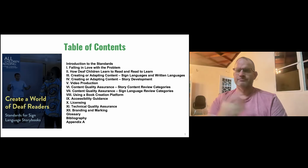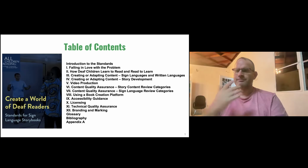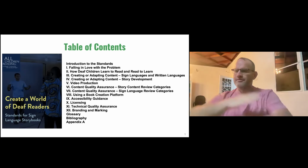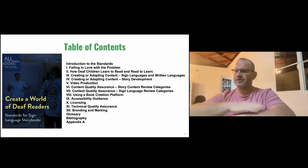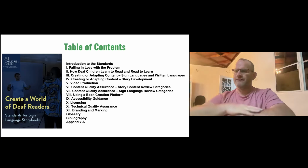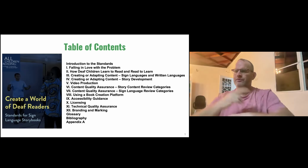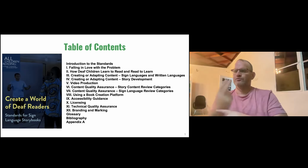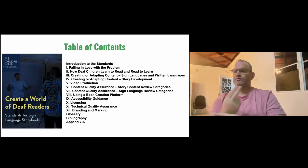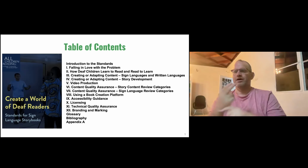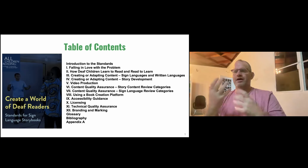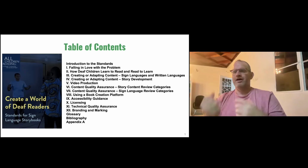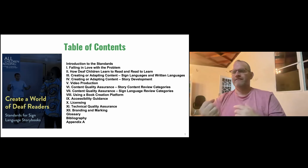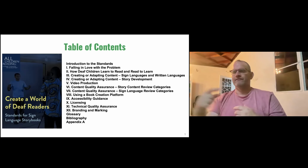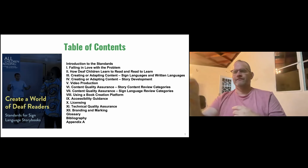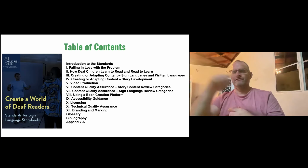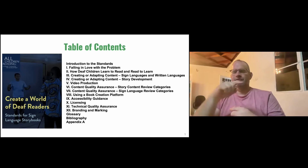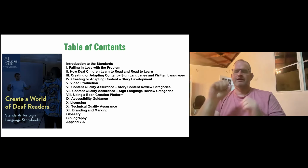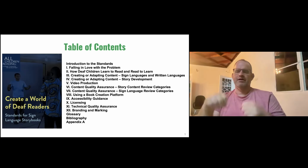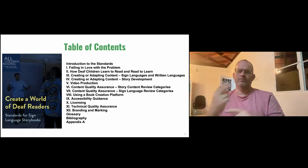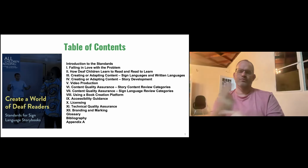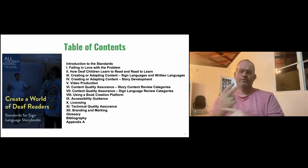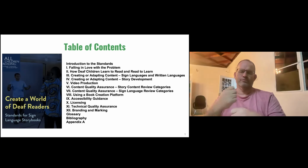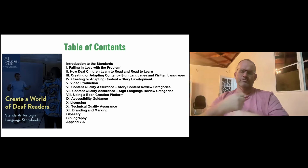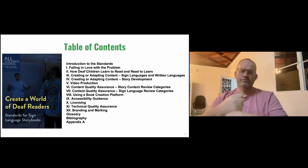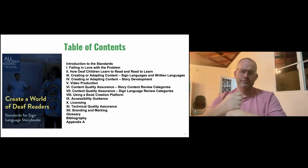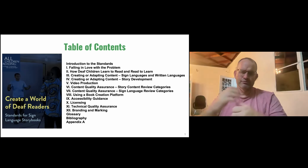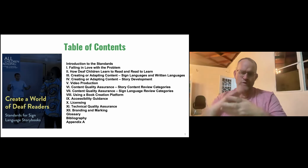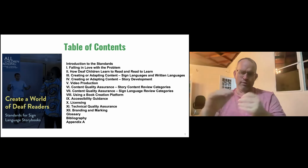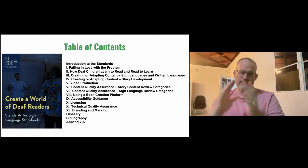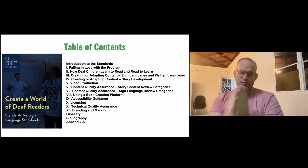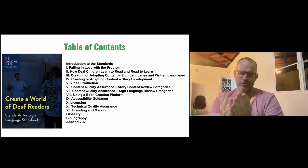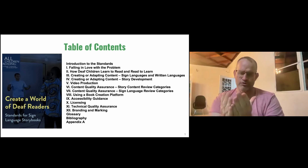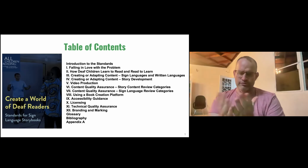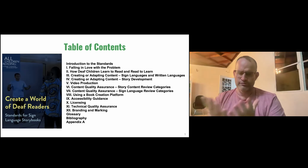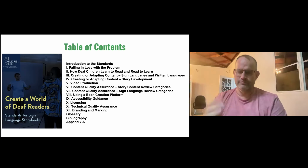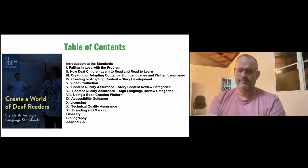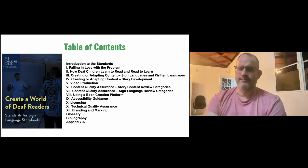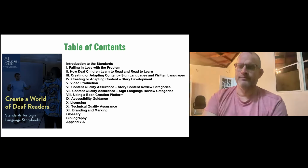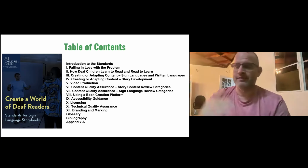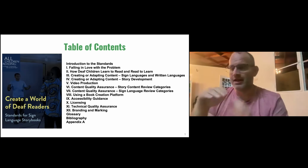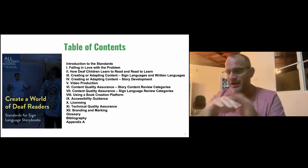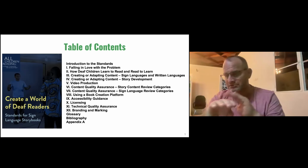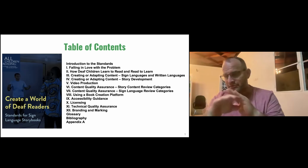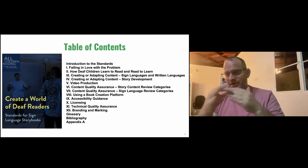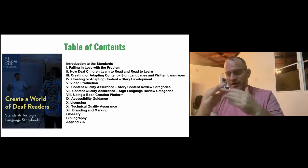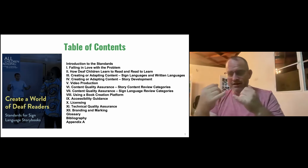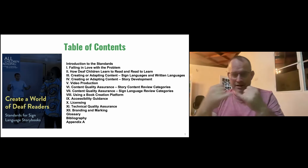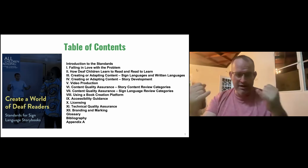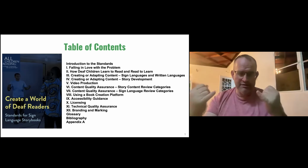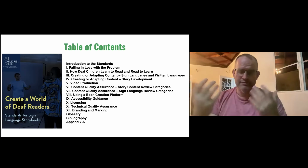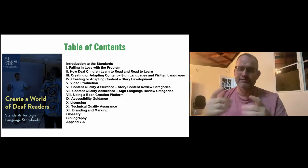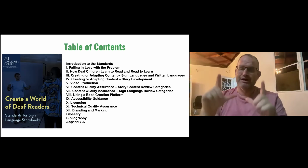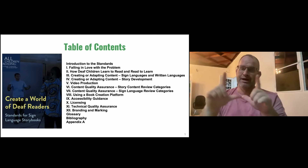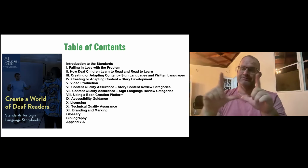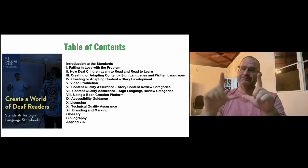language, how you can also have the readable text to go along with them. And these standards are available for you